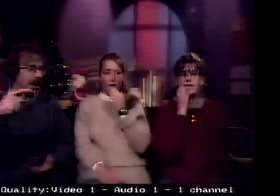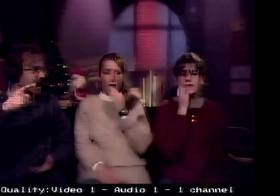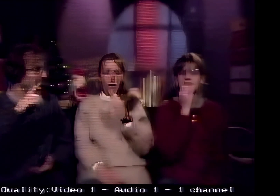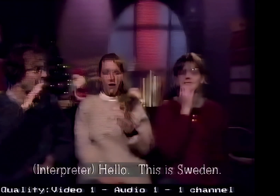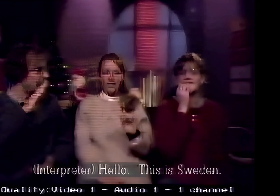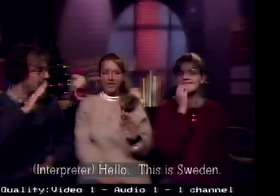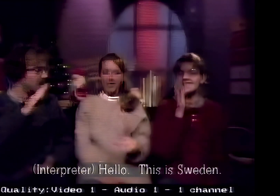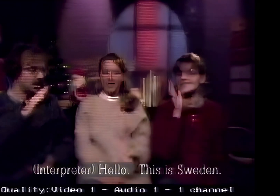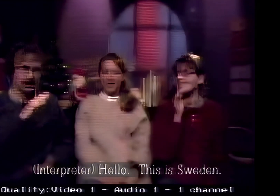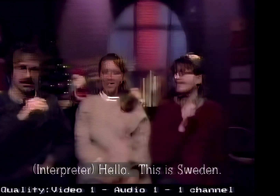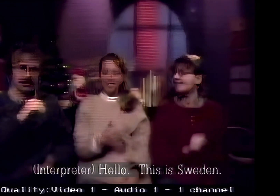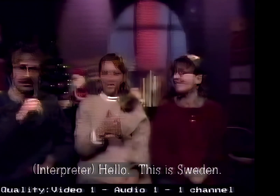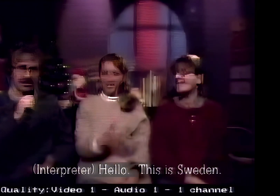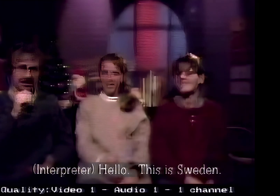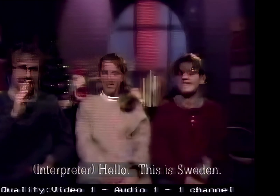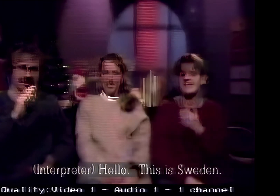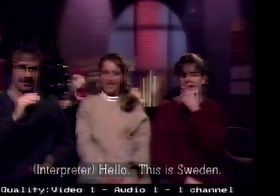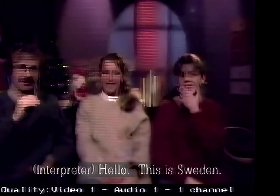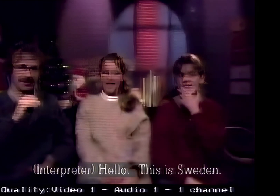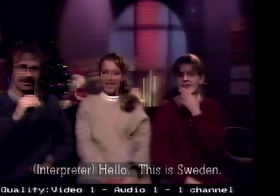Hello? Hello, this is Sweden.